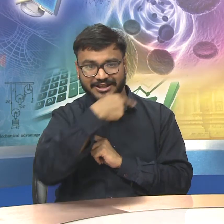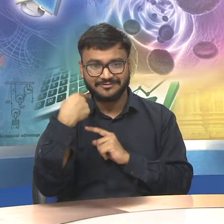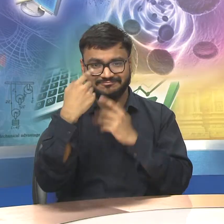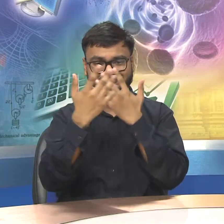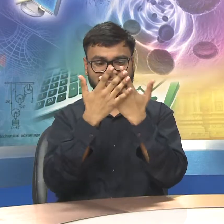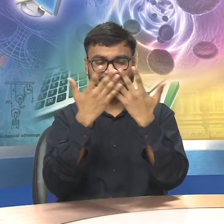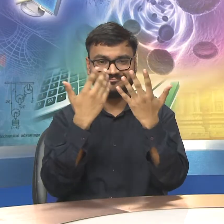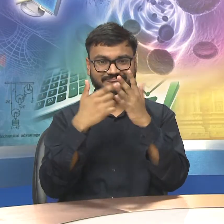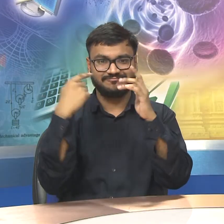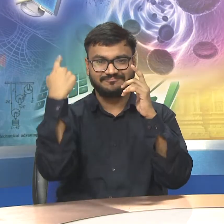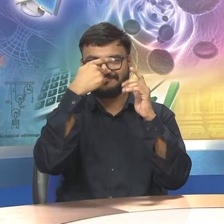The hand.